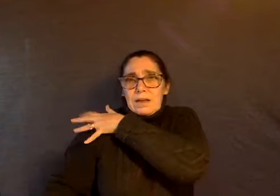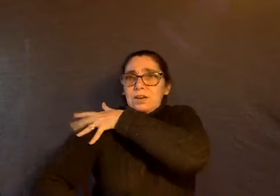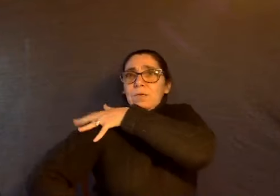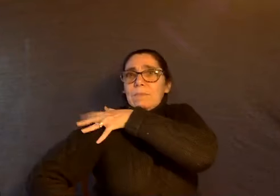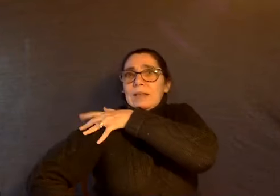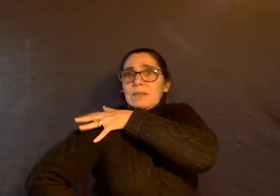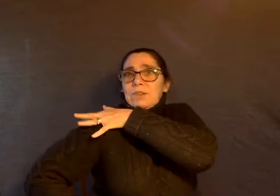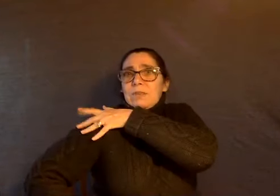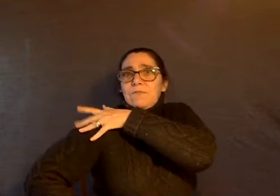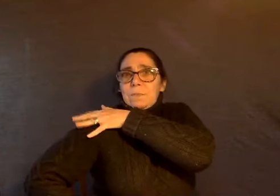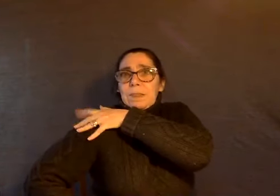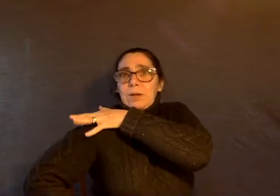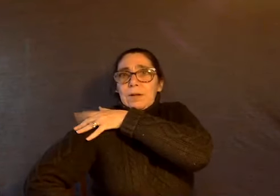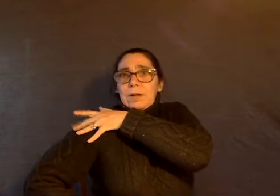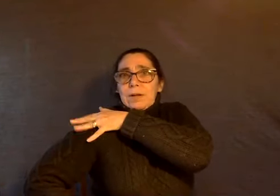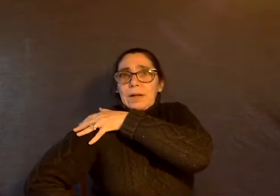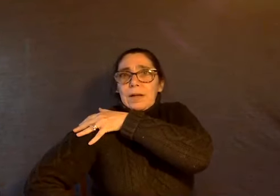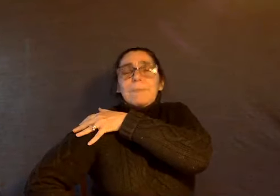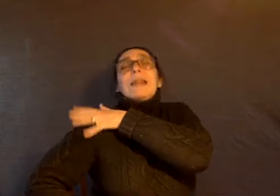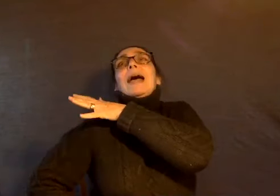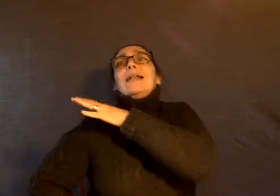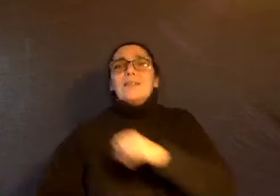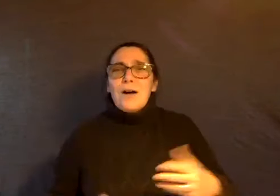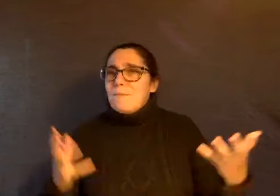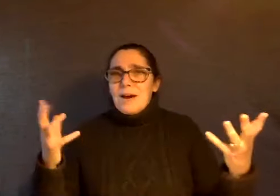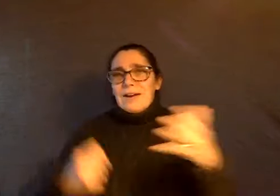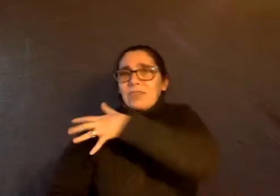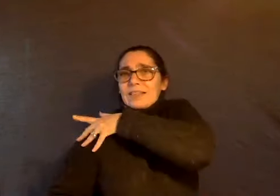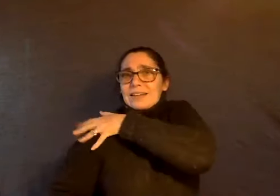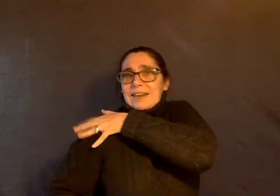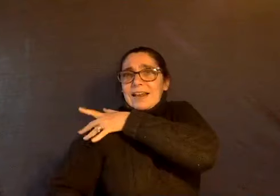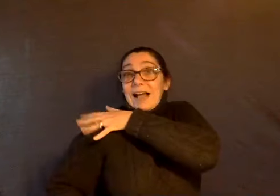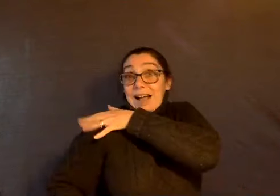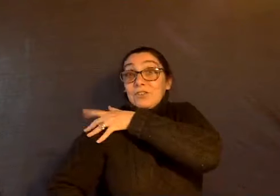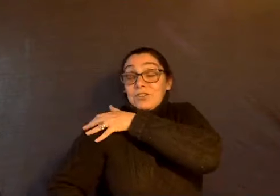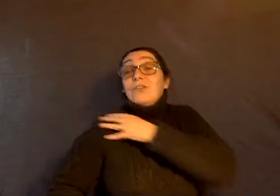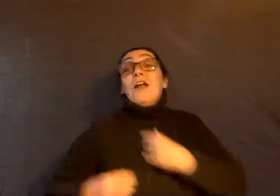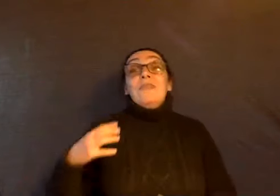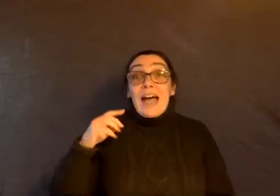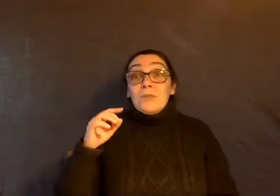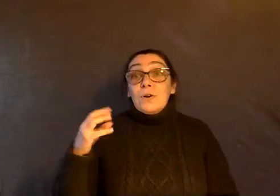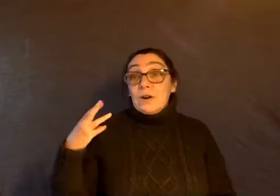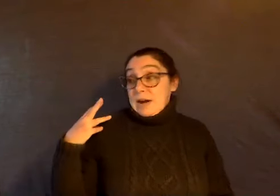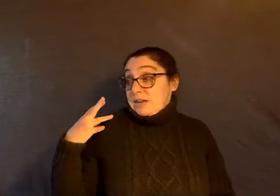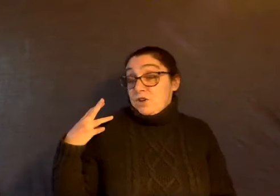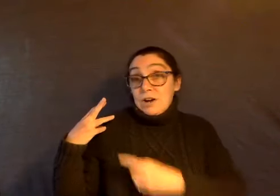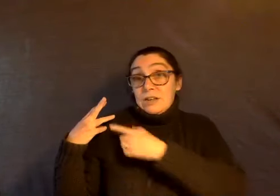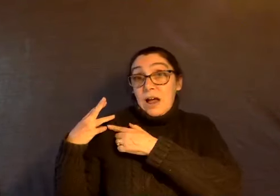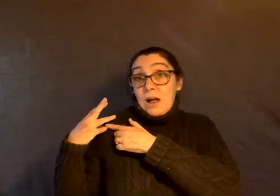you know what I mean? Epaulets. Is it epaulets? Epaulets. Oh, Mary, I think that's on your shoulder. That's where it starts